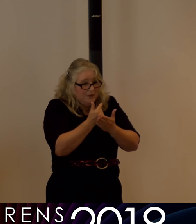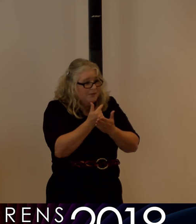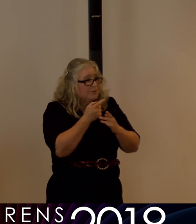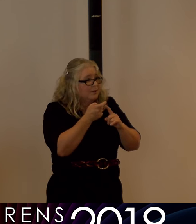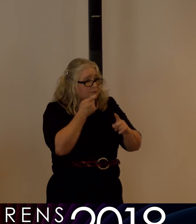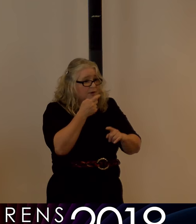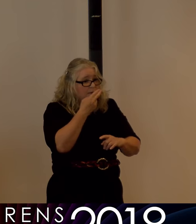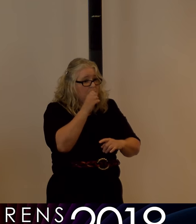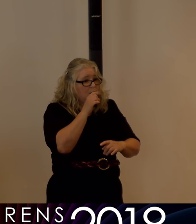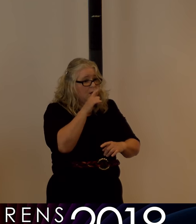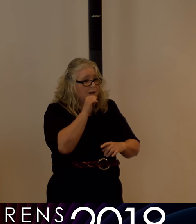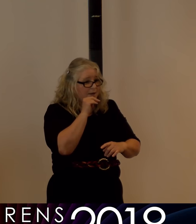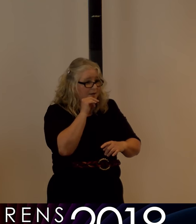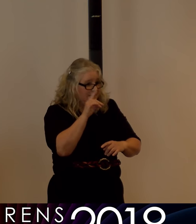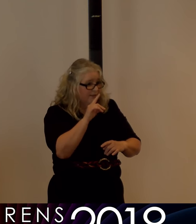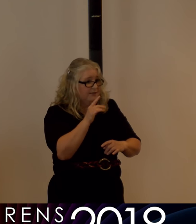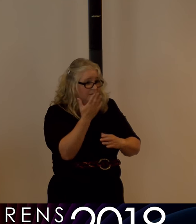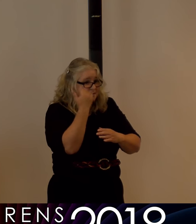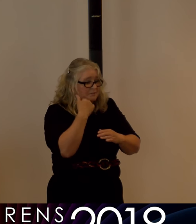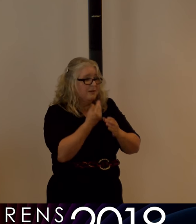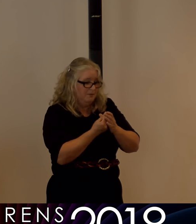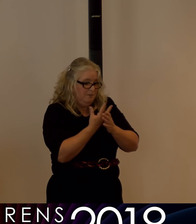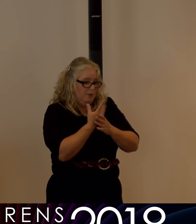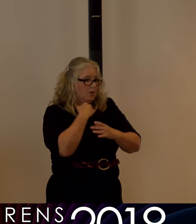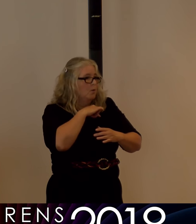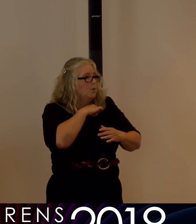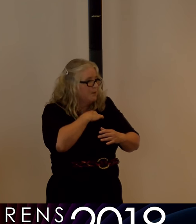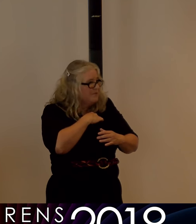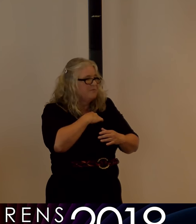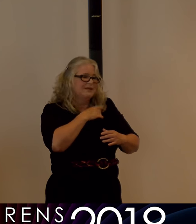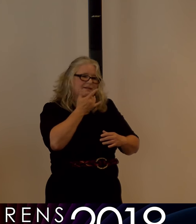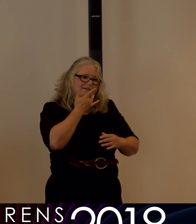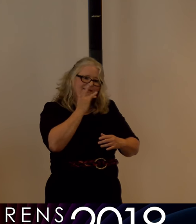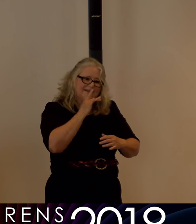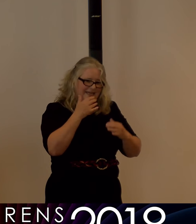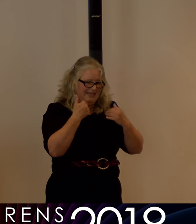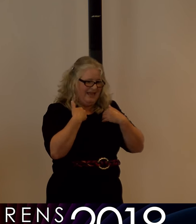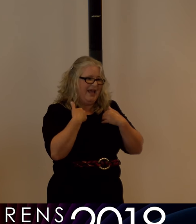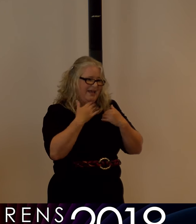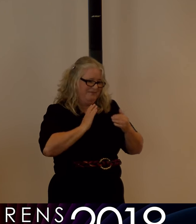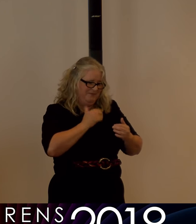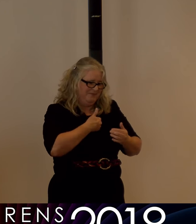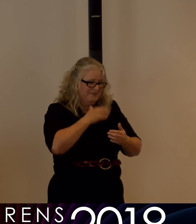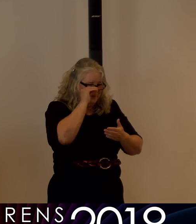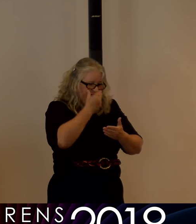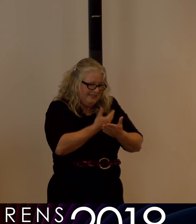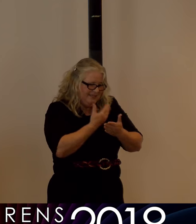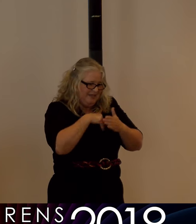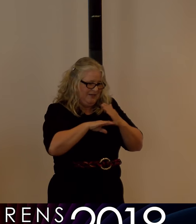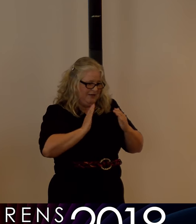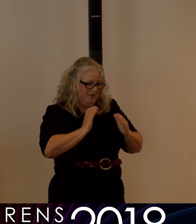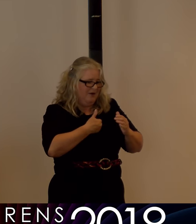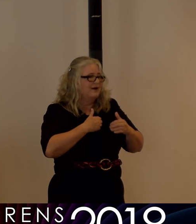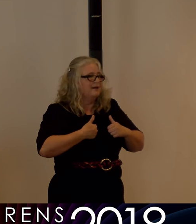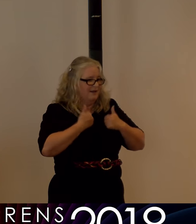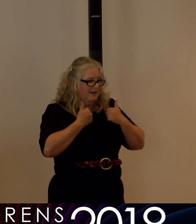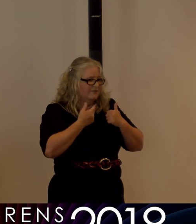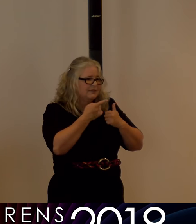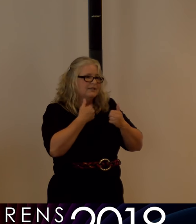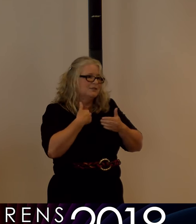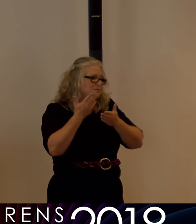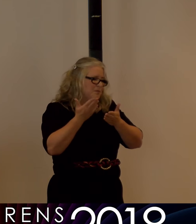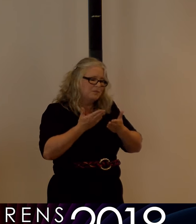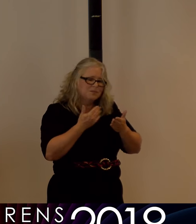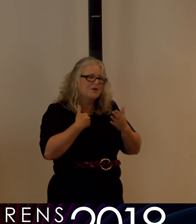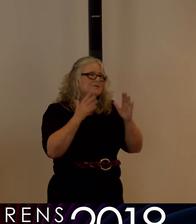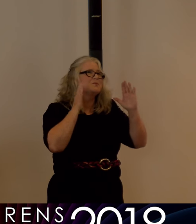spring. So we've been very fortunate to have Noam in our lives for multiple reasons, and he has brought great joy to our family.